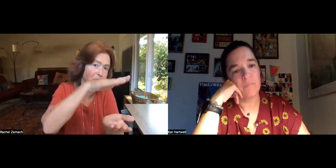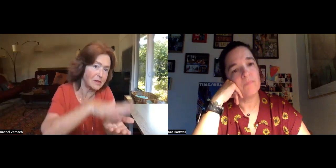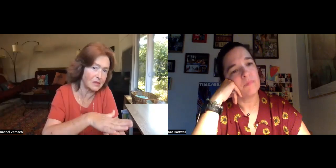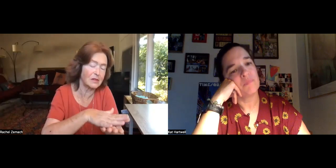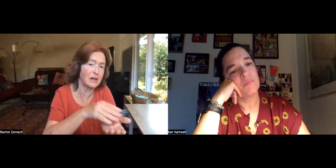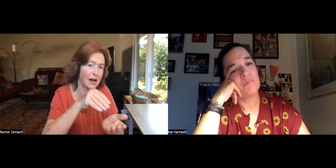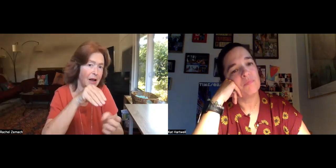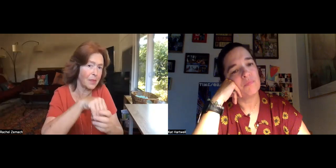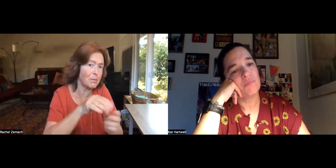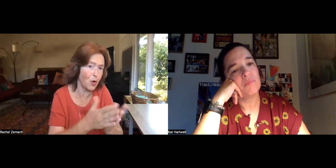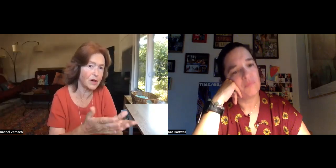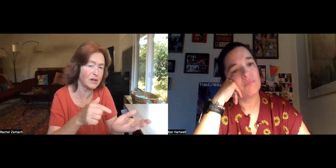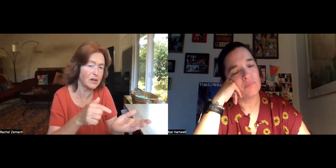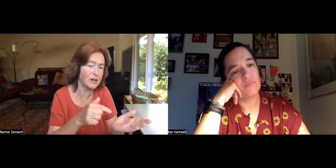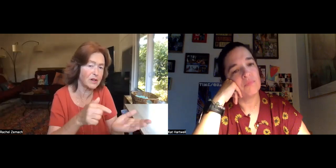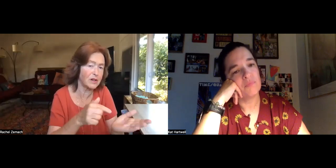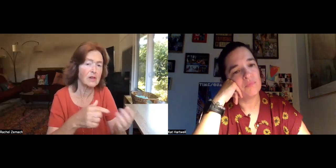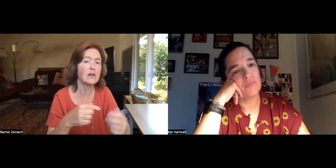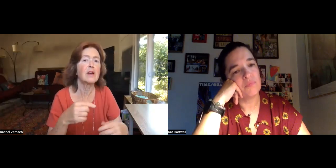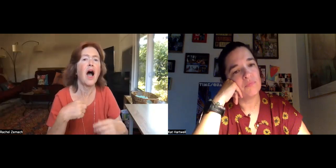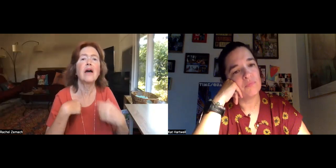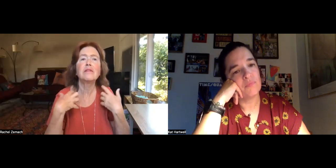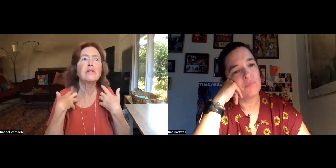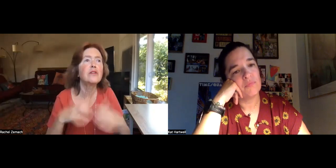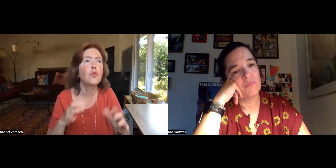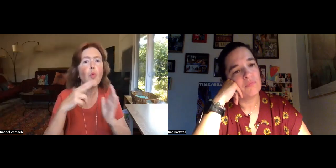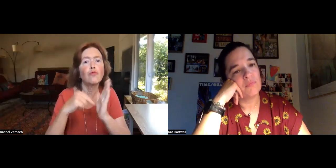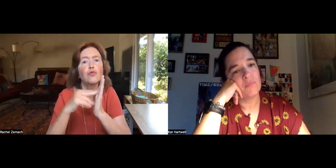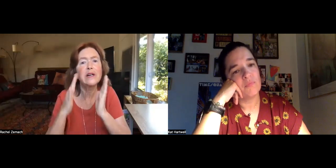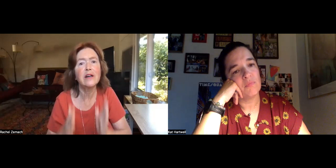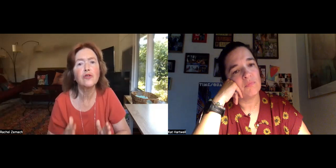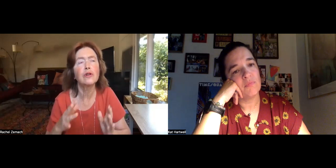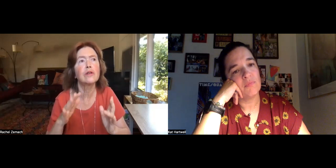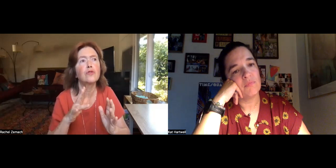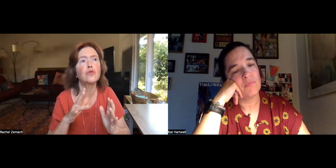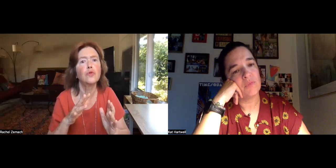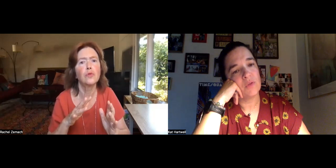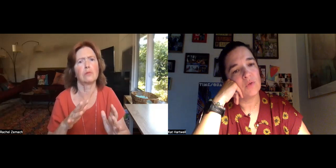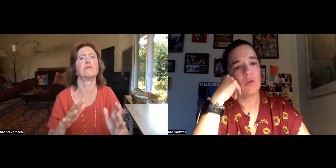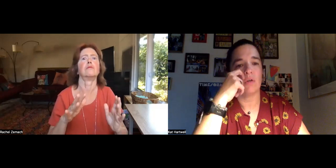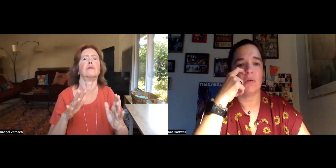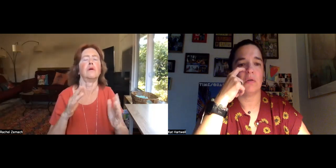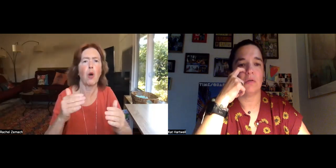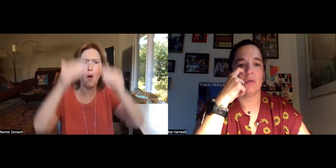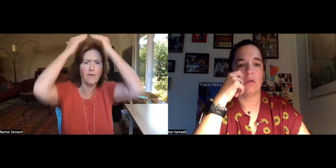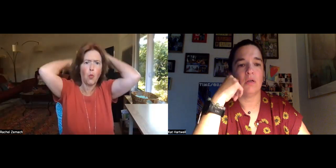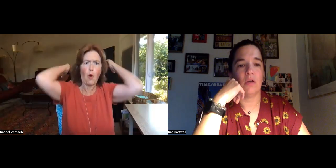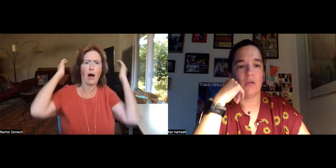put in the book. I didn't want readers to be